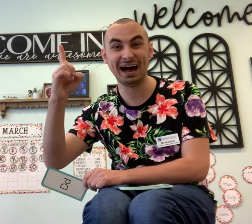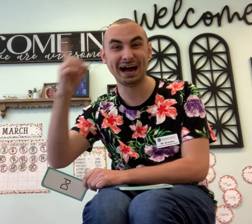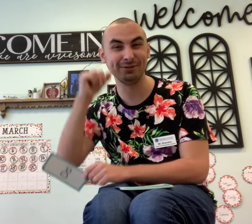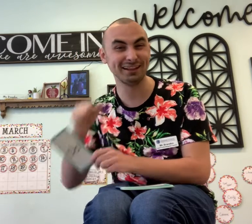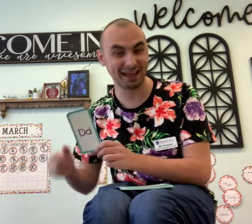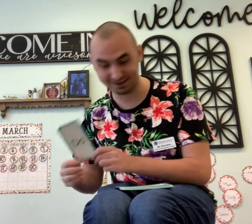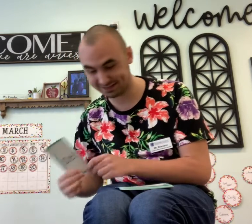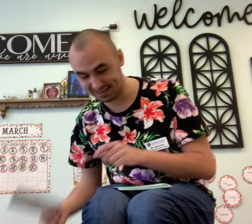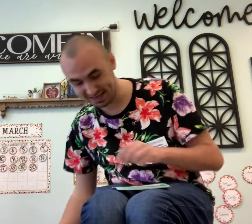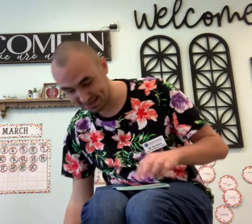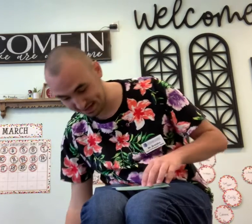with the letter D.